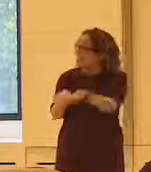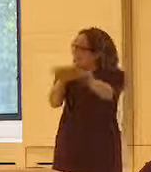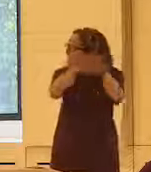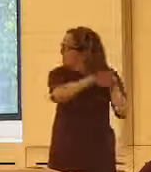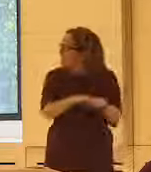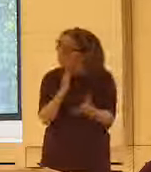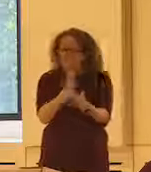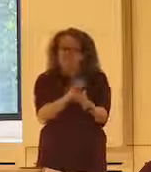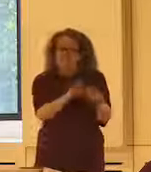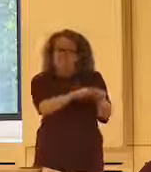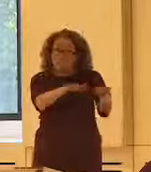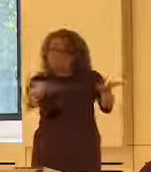people